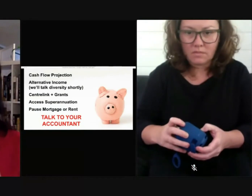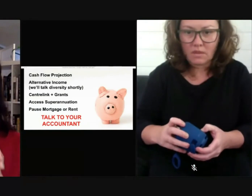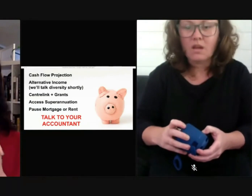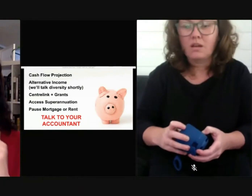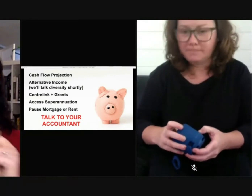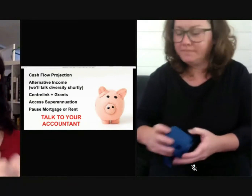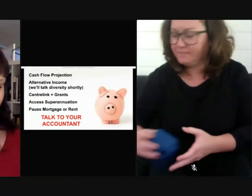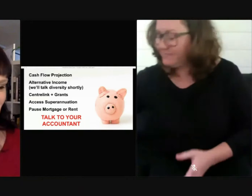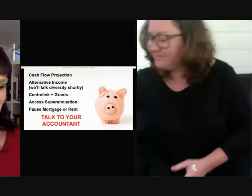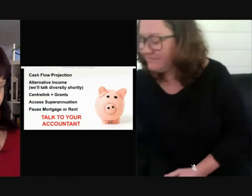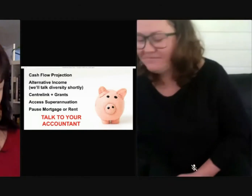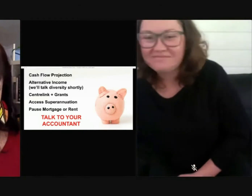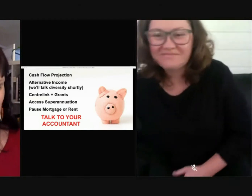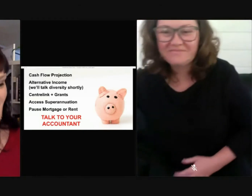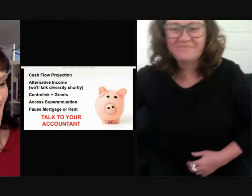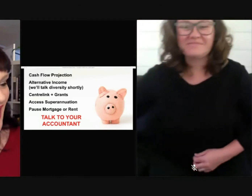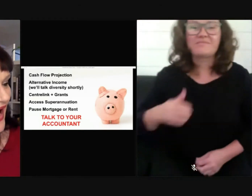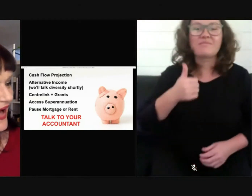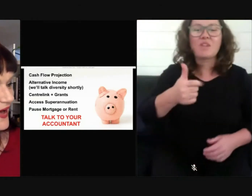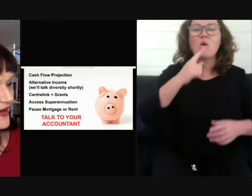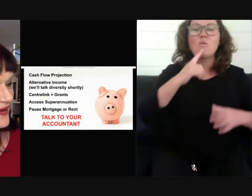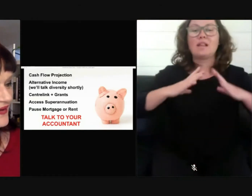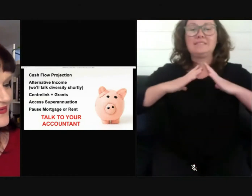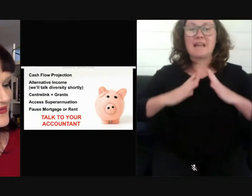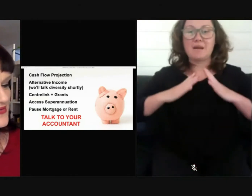So, Carolyn, you'll only be joining us for a minute.